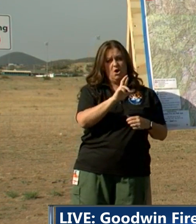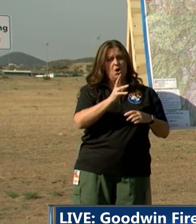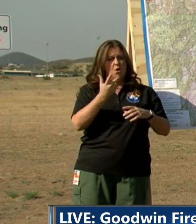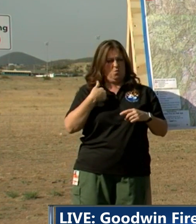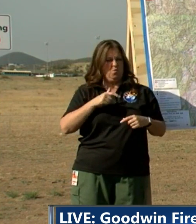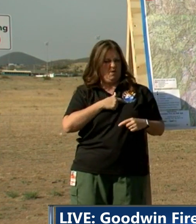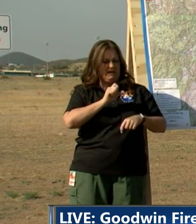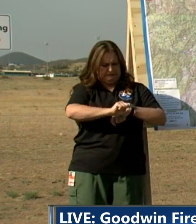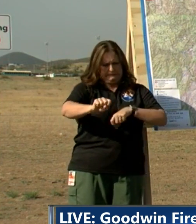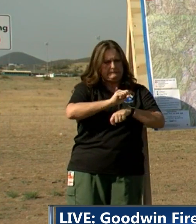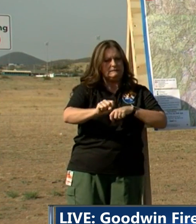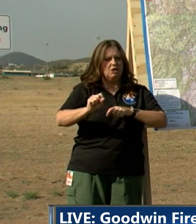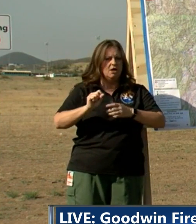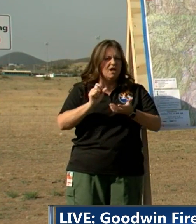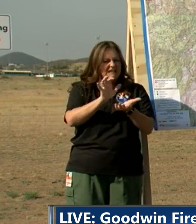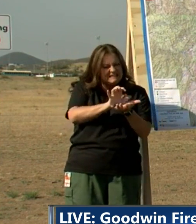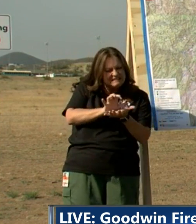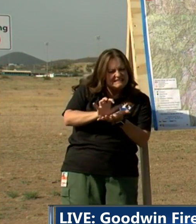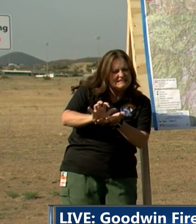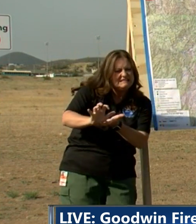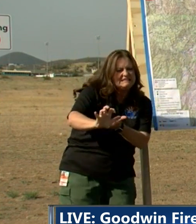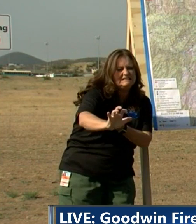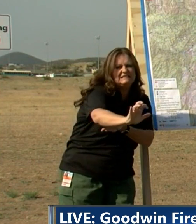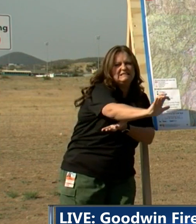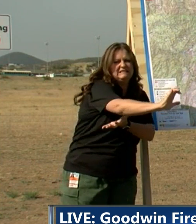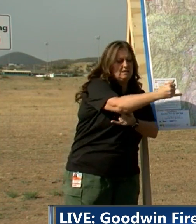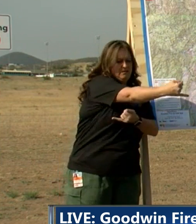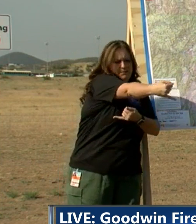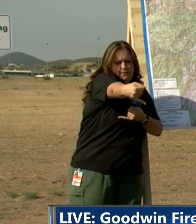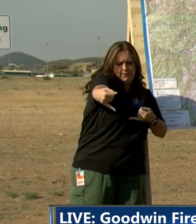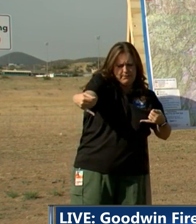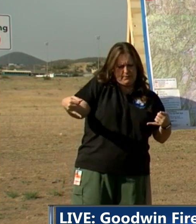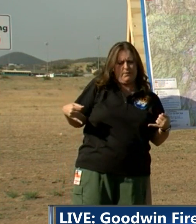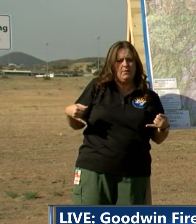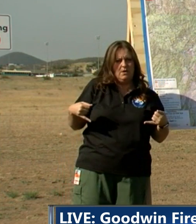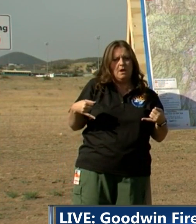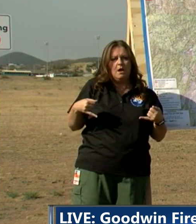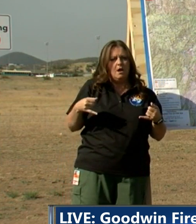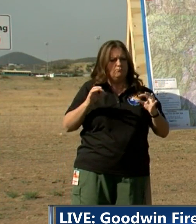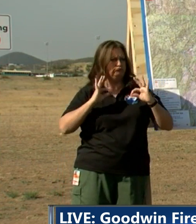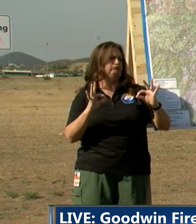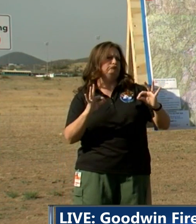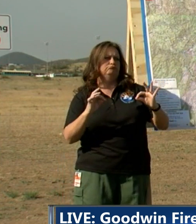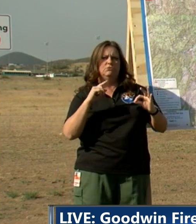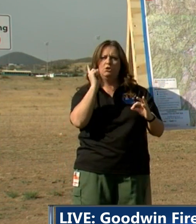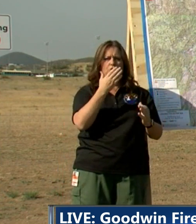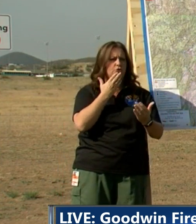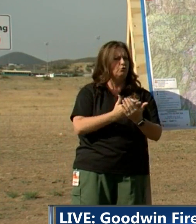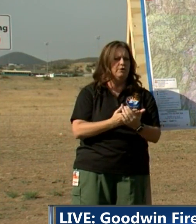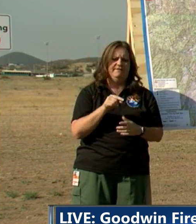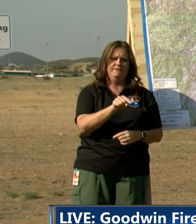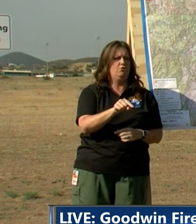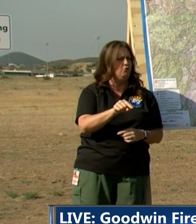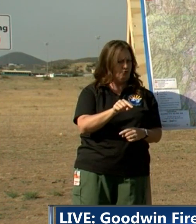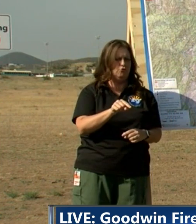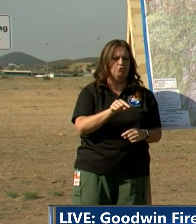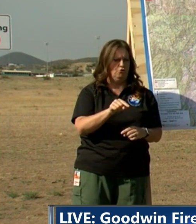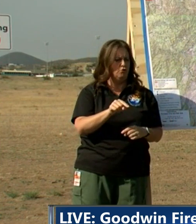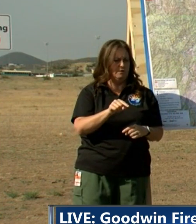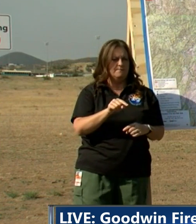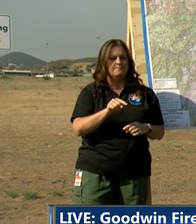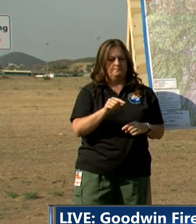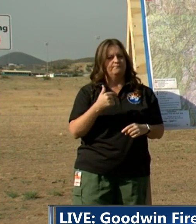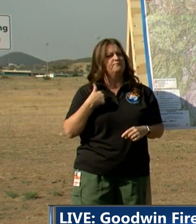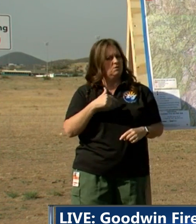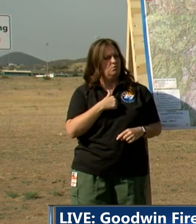put in behind the town and then burnt off of a couple days ago has held. It's looking really good in there. So